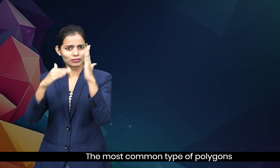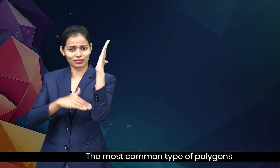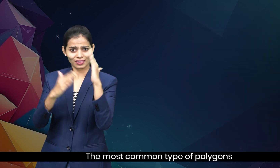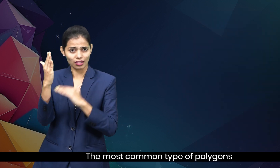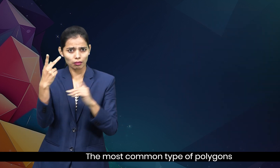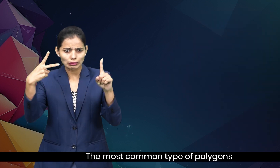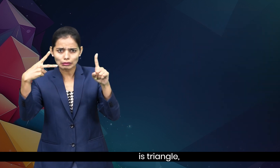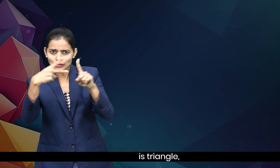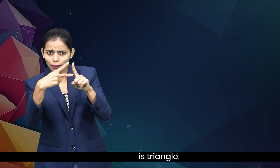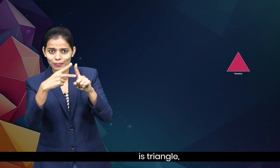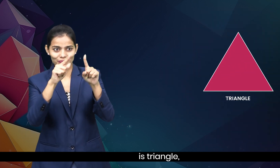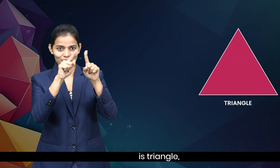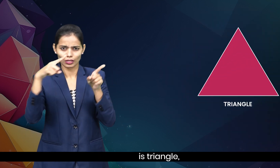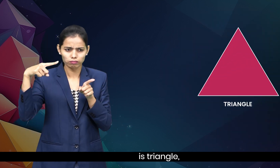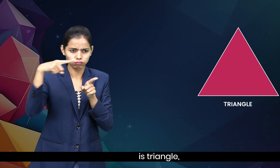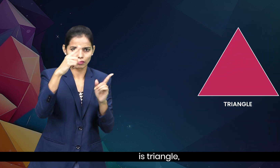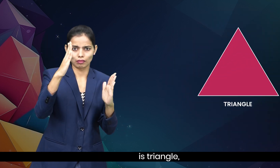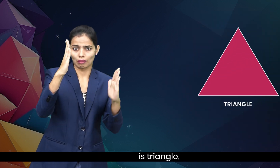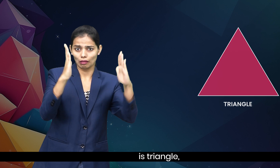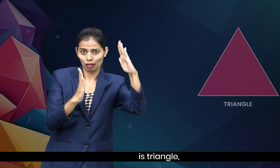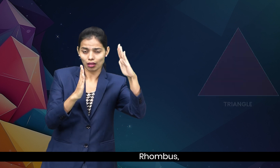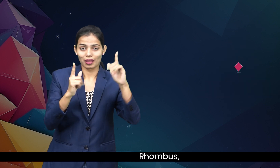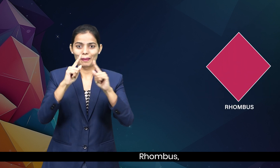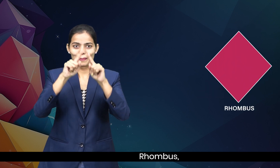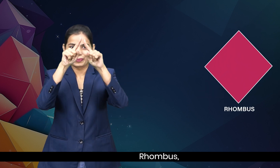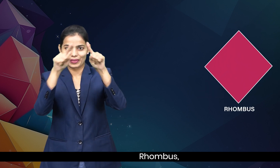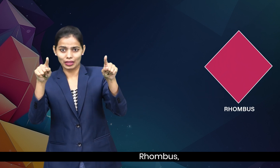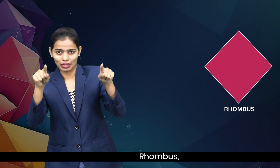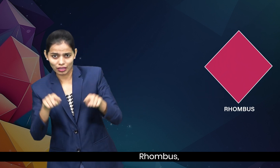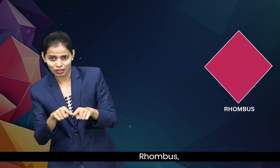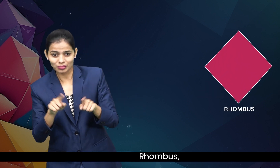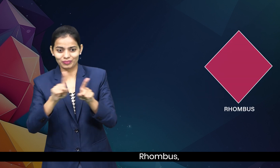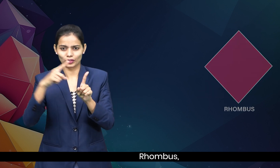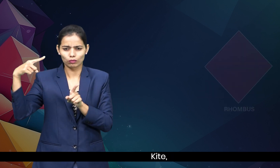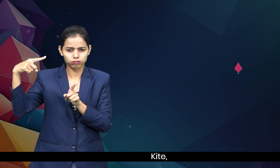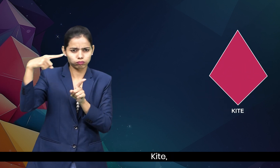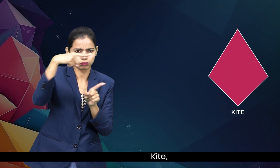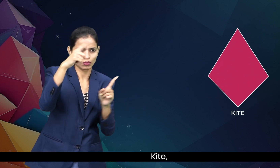of polygons is triangle, rhombus, kite,